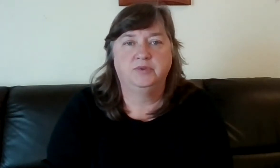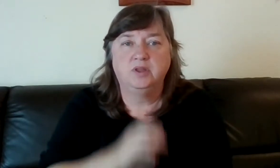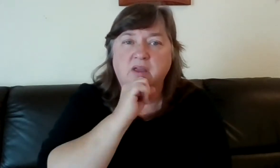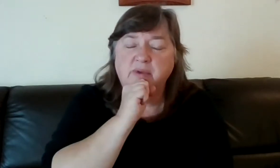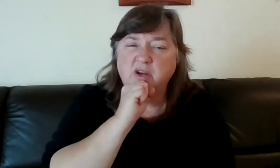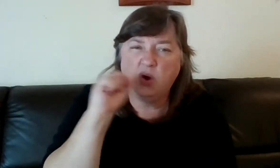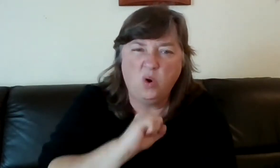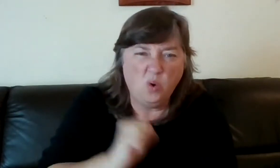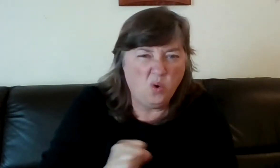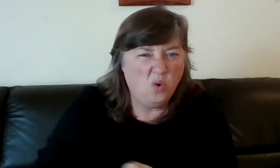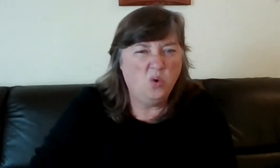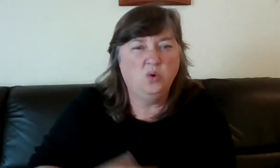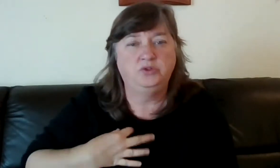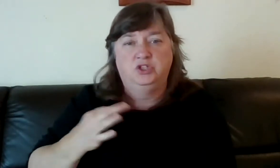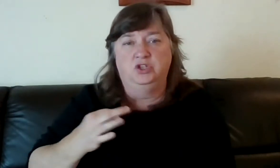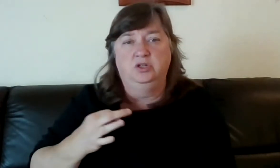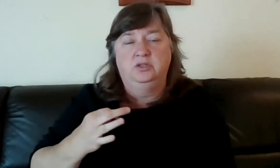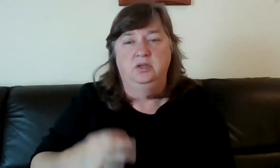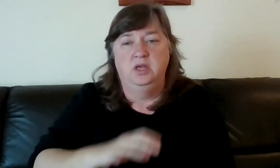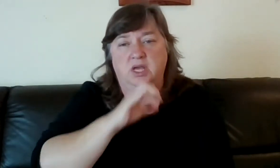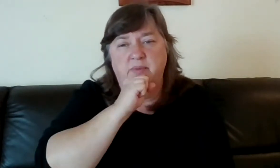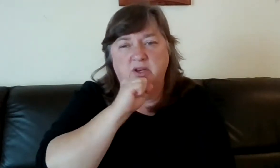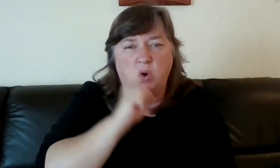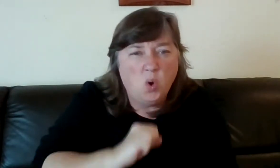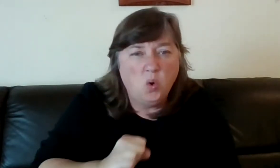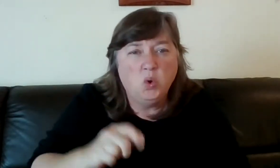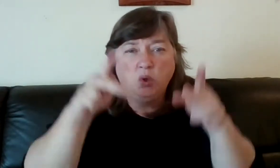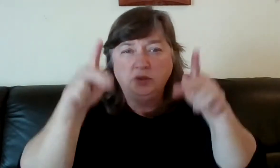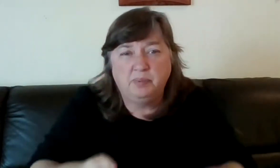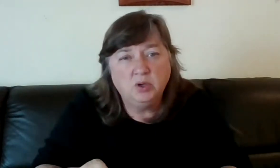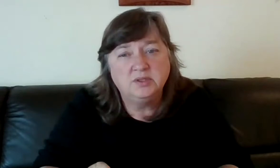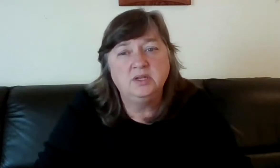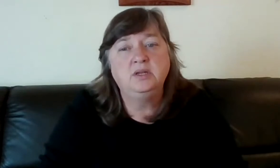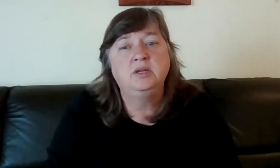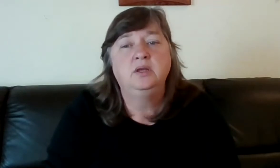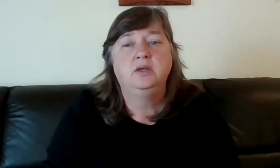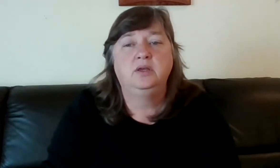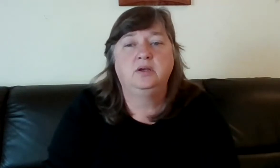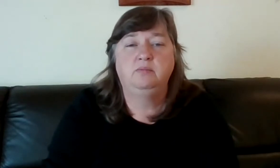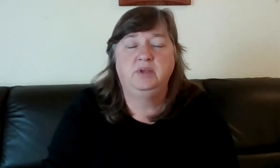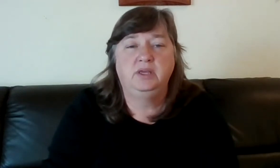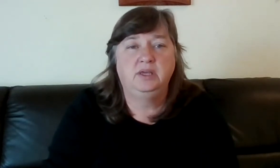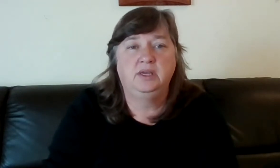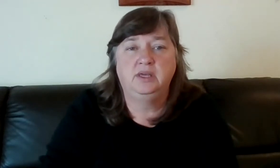So that can be an old shirt, it can be an old person, it could be